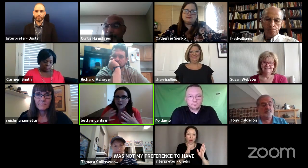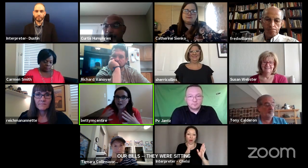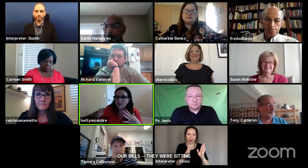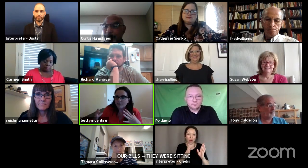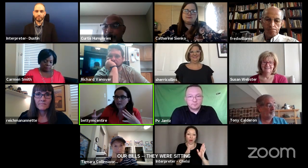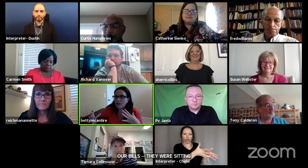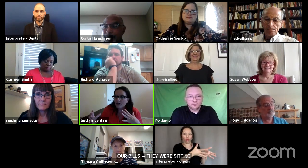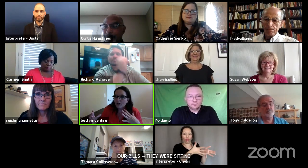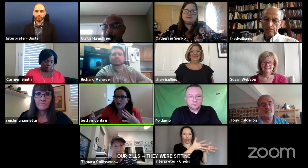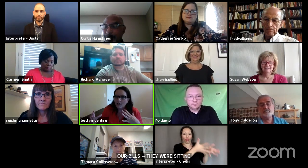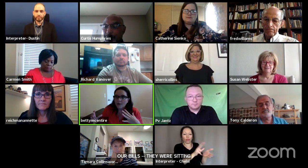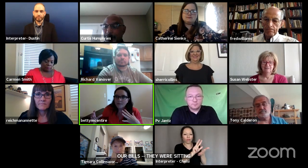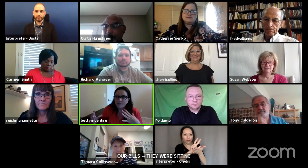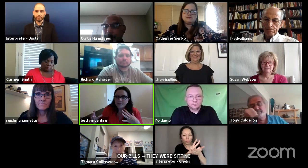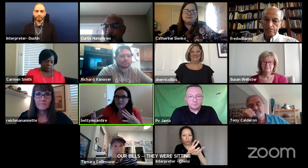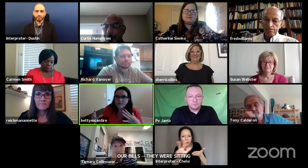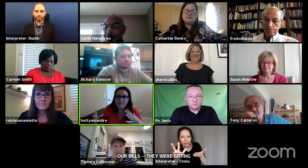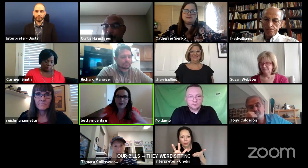was a lot of